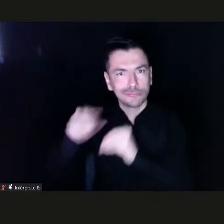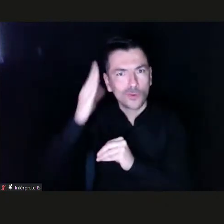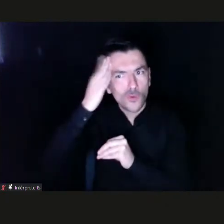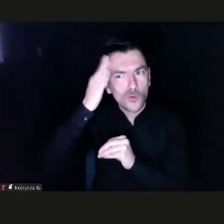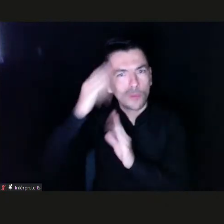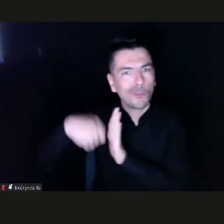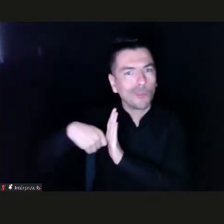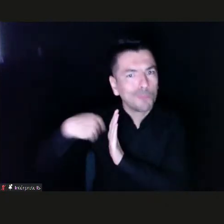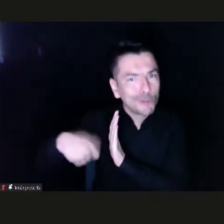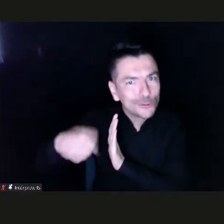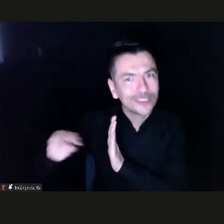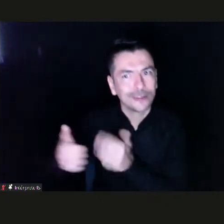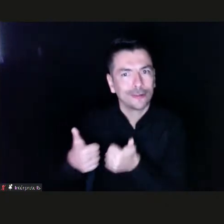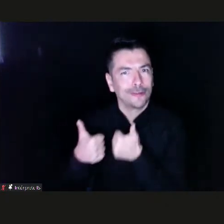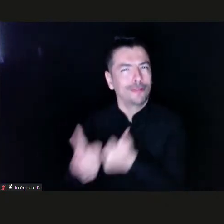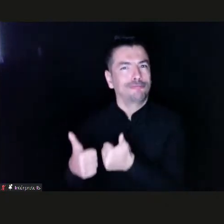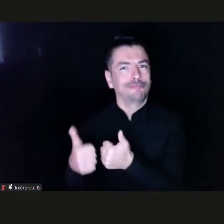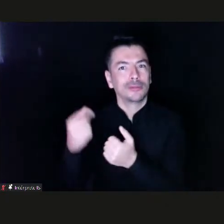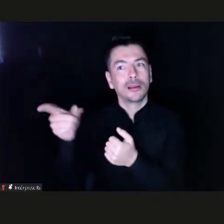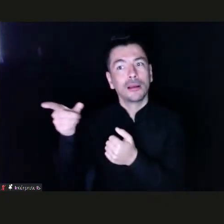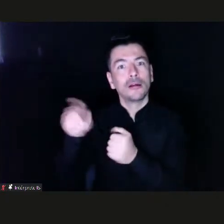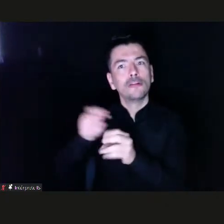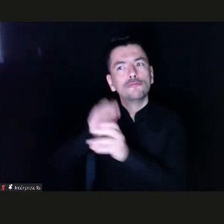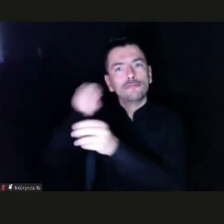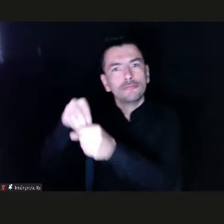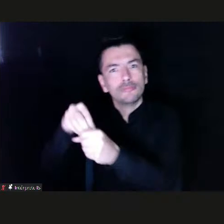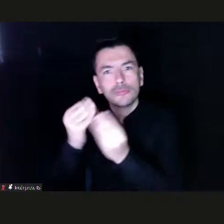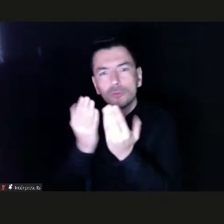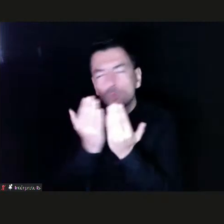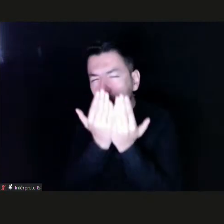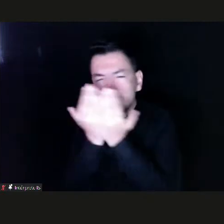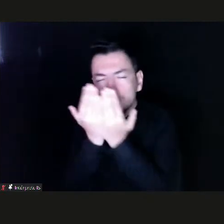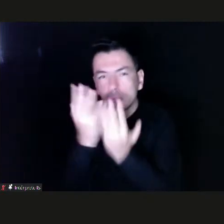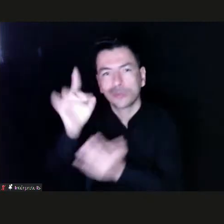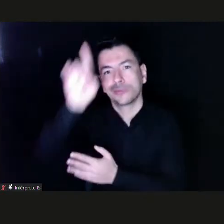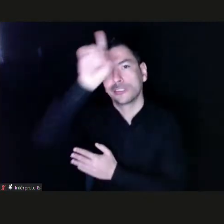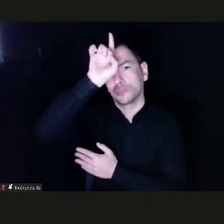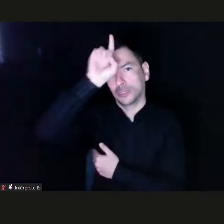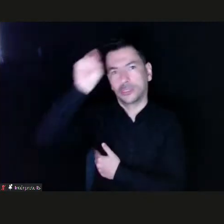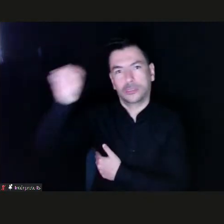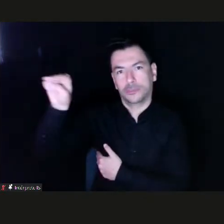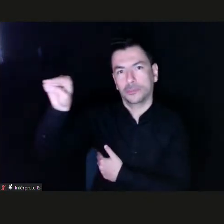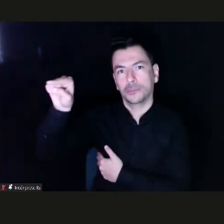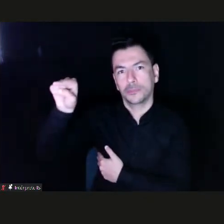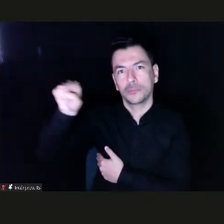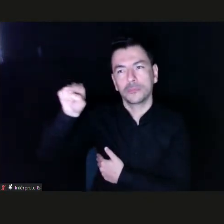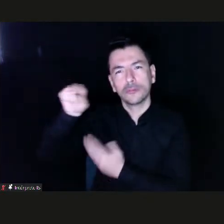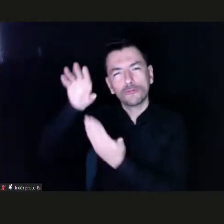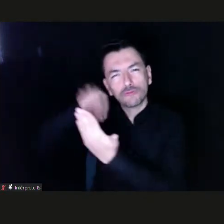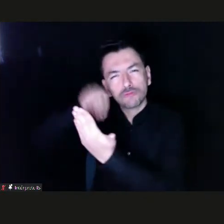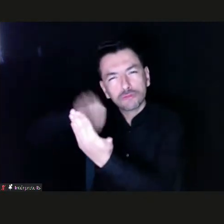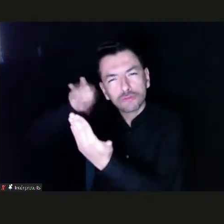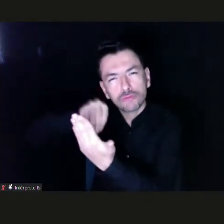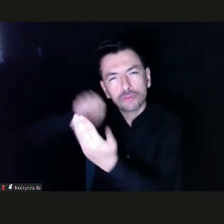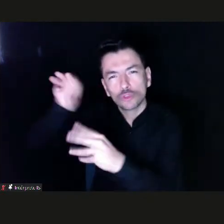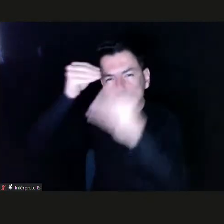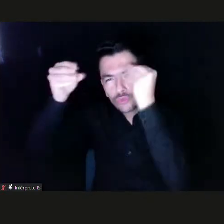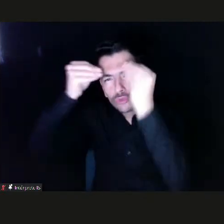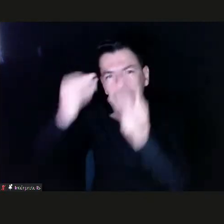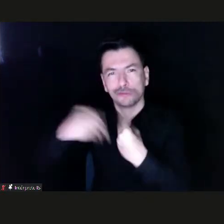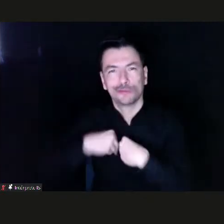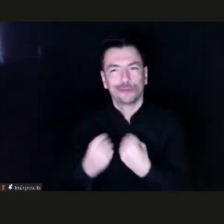we continue with our expert panel here, and now we hear via video message the contribution from Mr. Yao